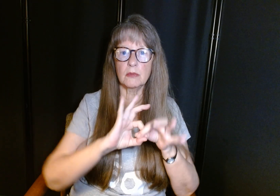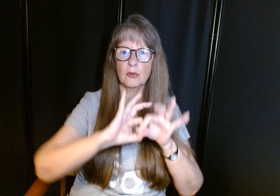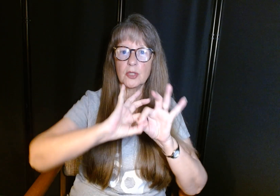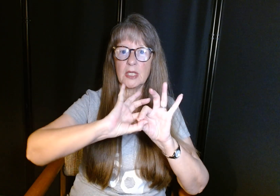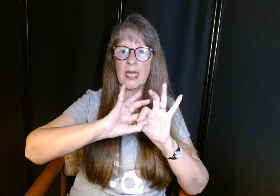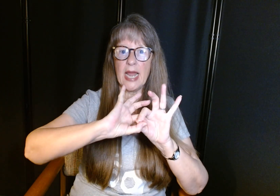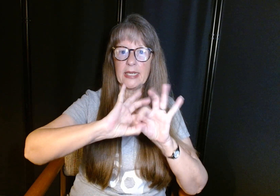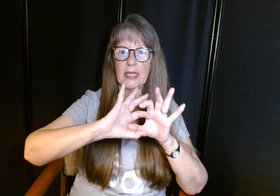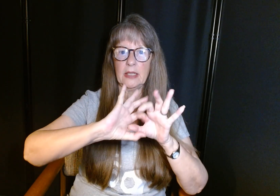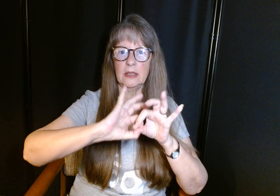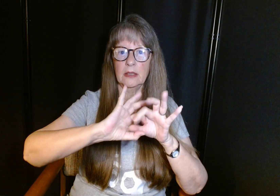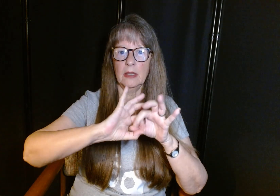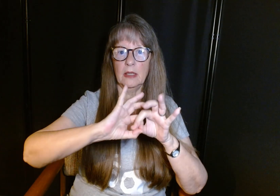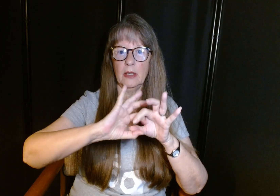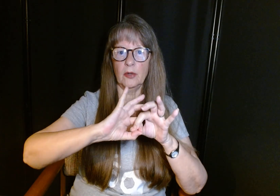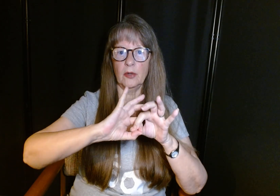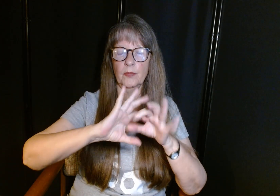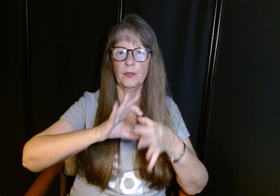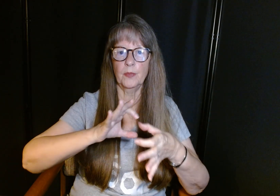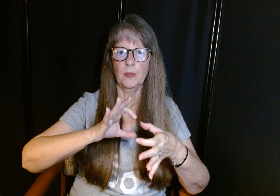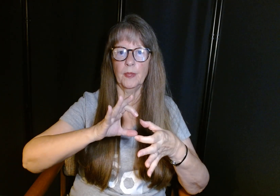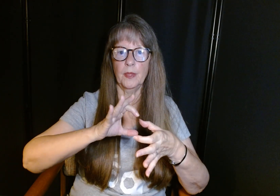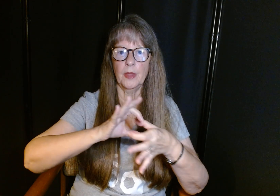You're just connecting here.